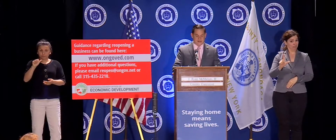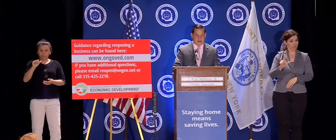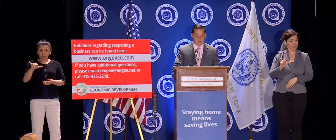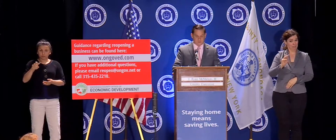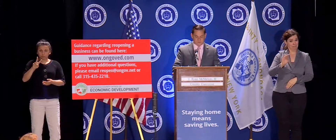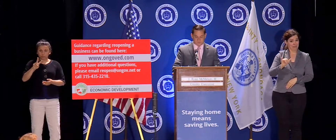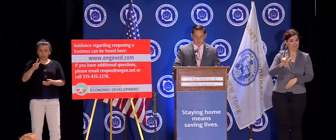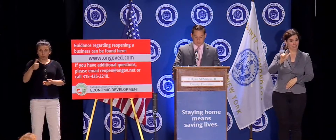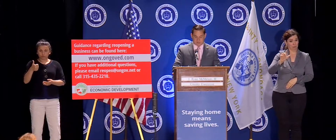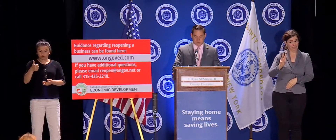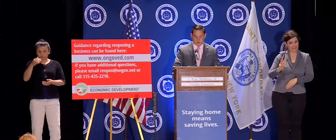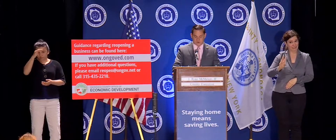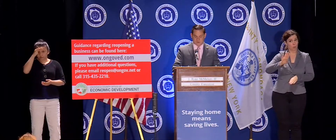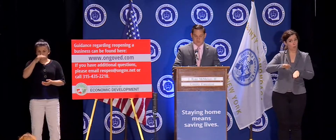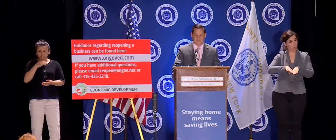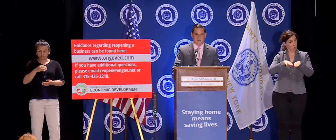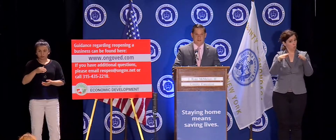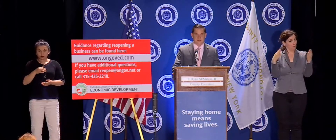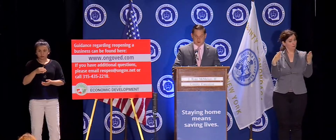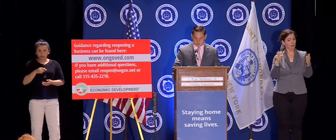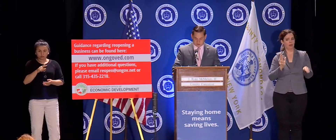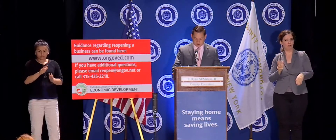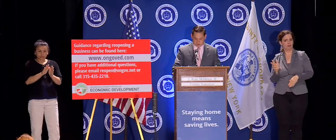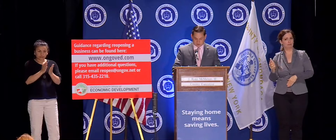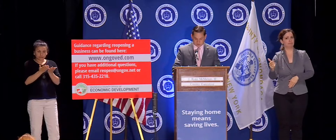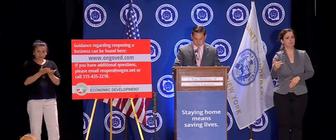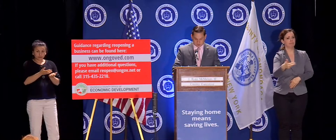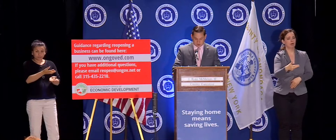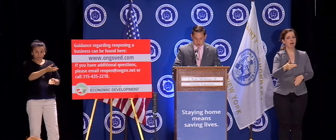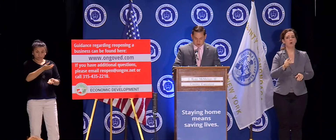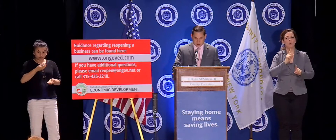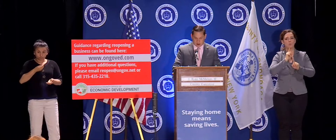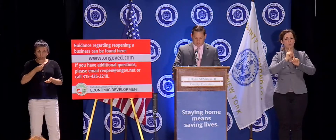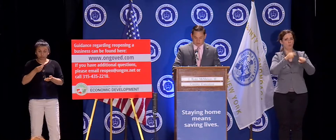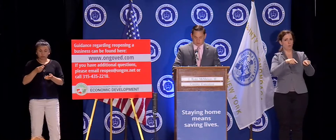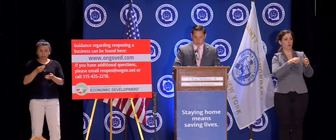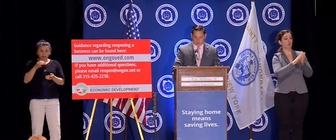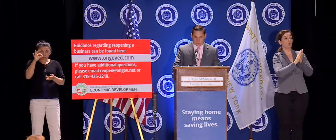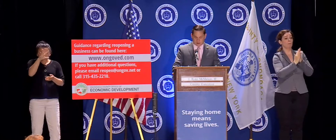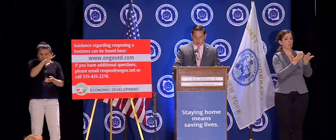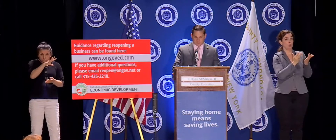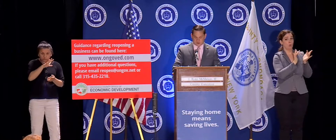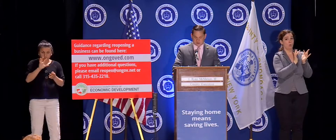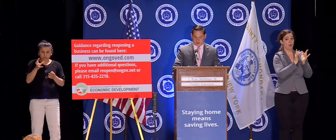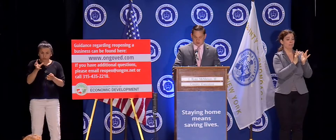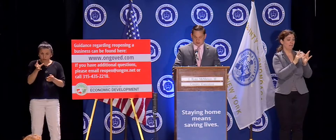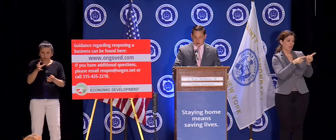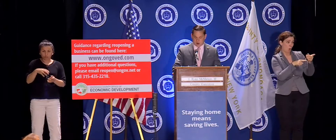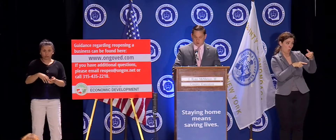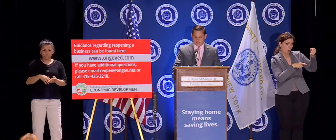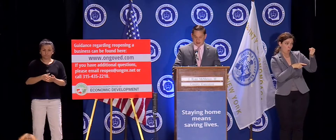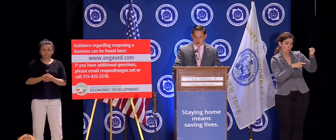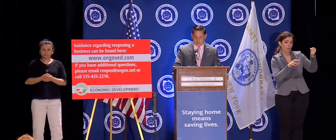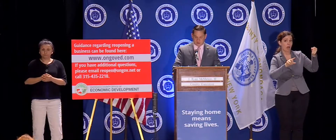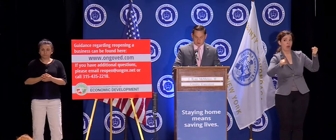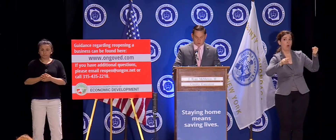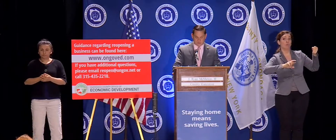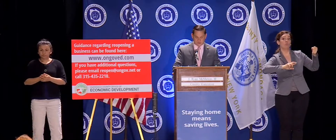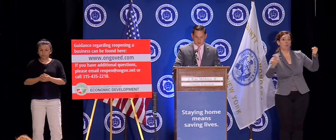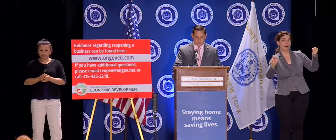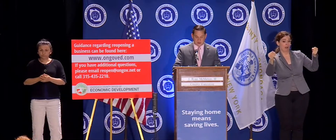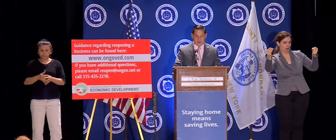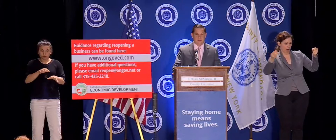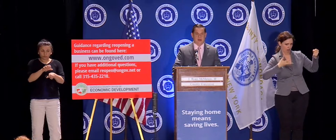library takeout to get books, DVDs, and other materials. People will be able to make reservations like they always have via